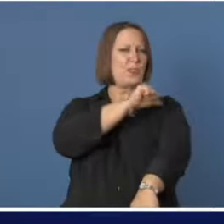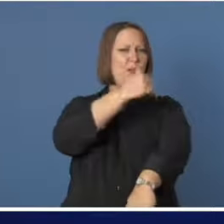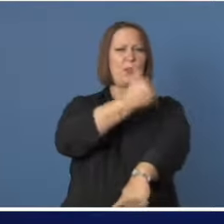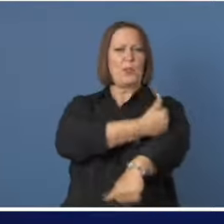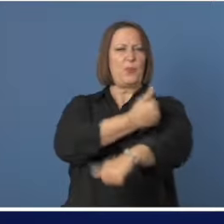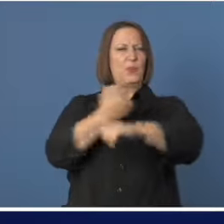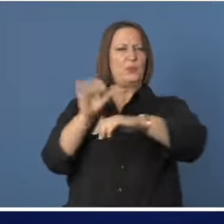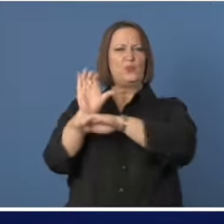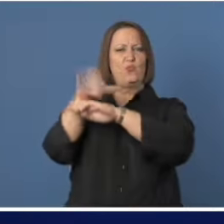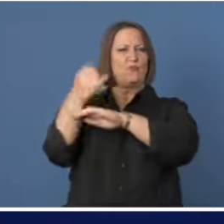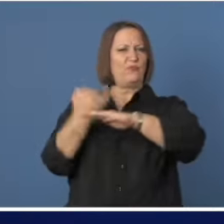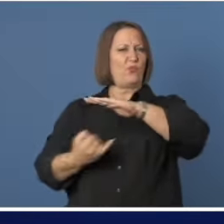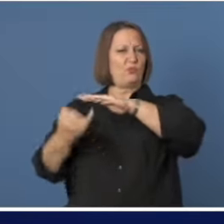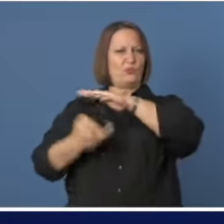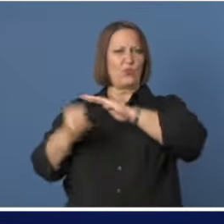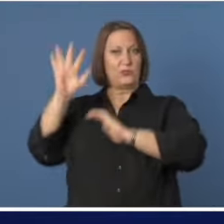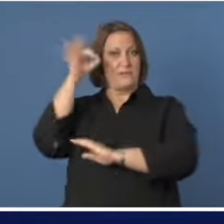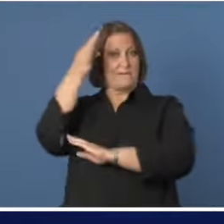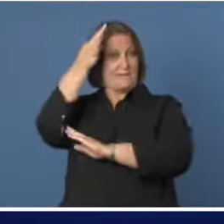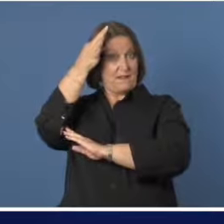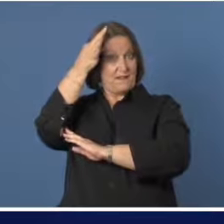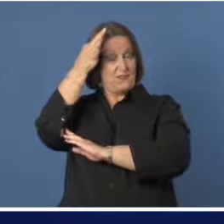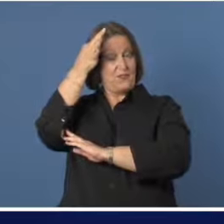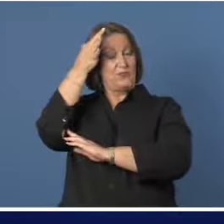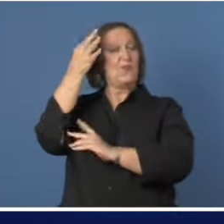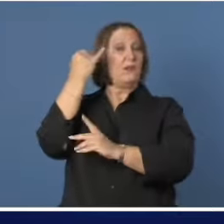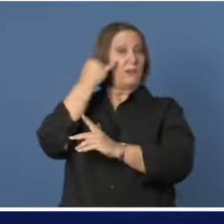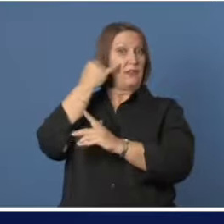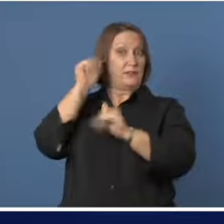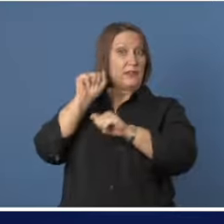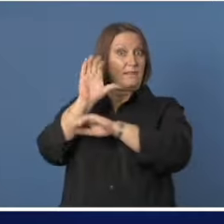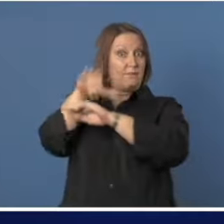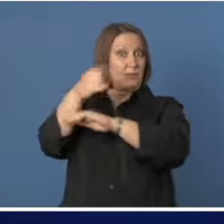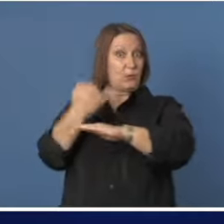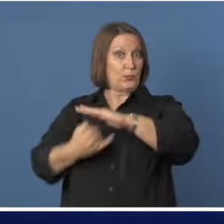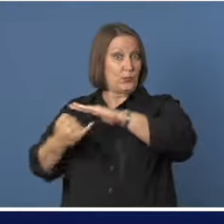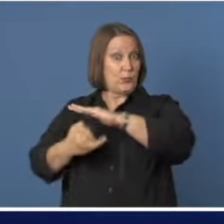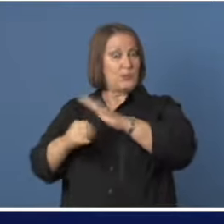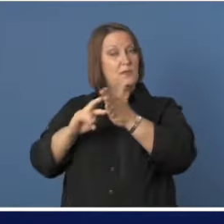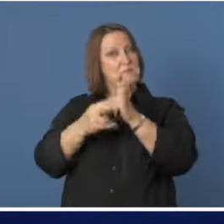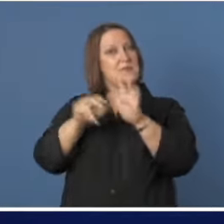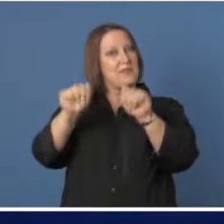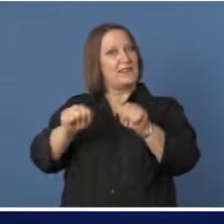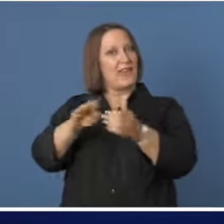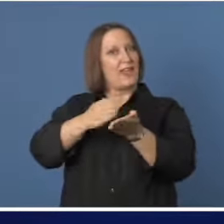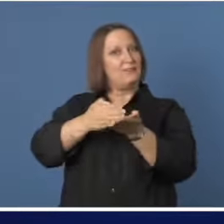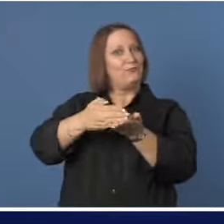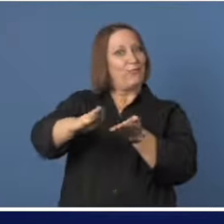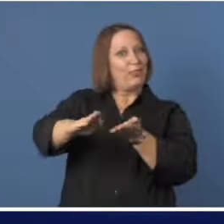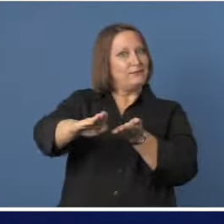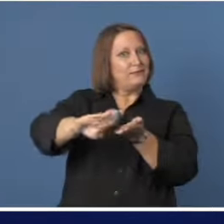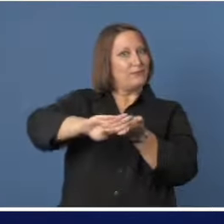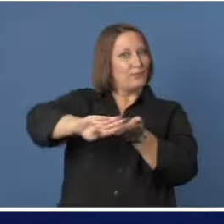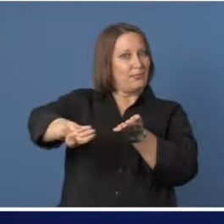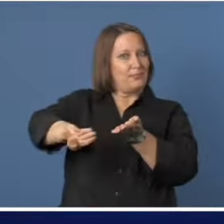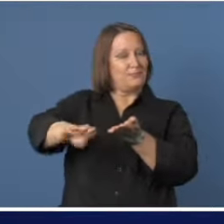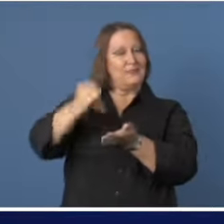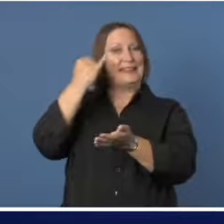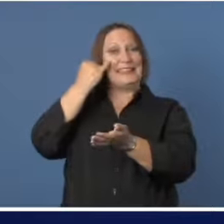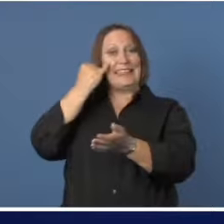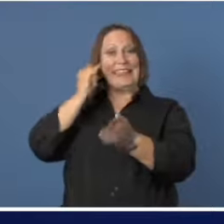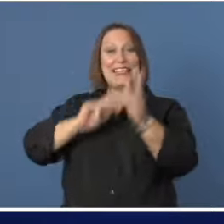Federal quarantine authority includes the authority to release persons from quarantine on the